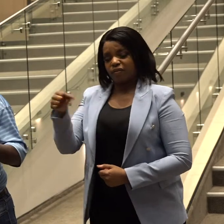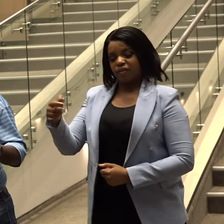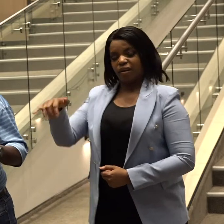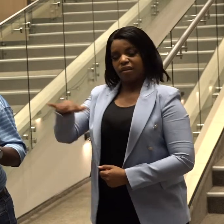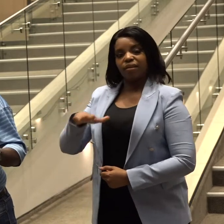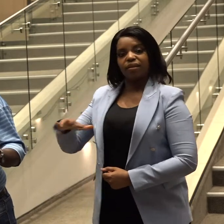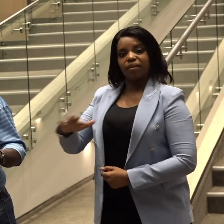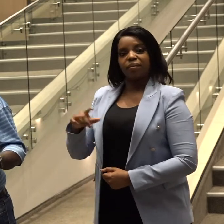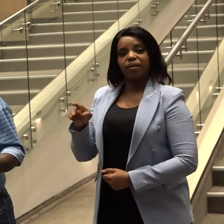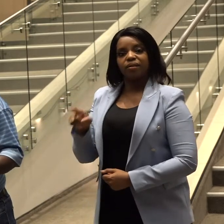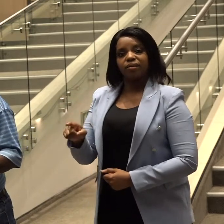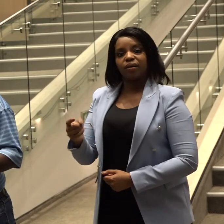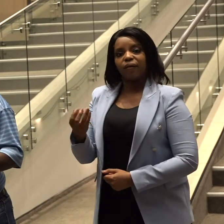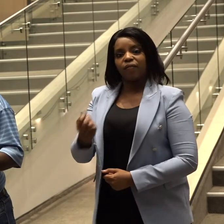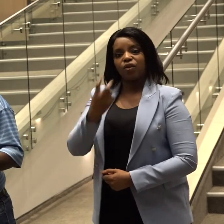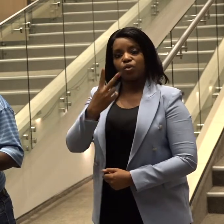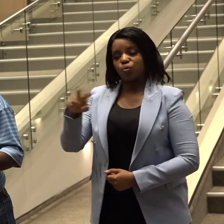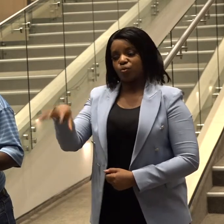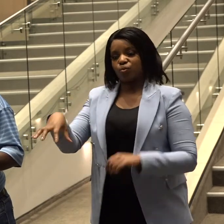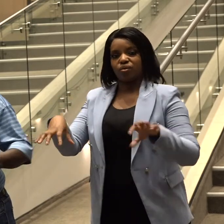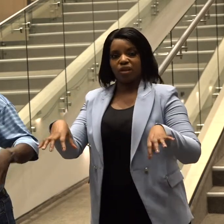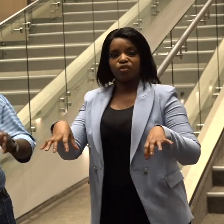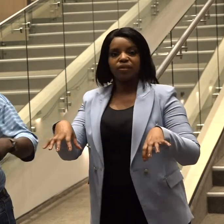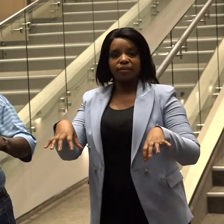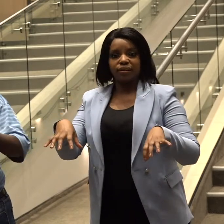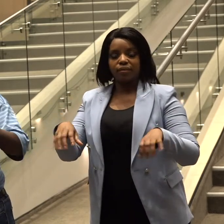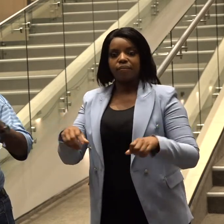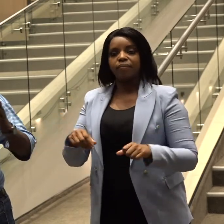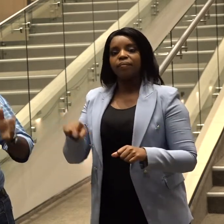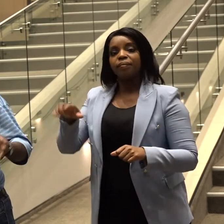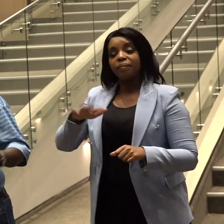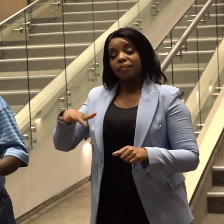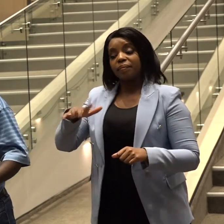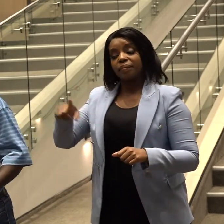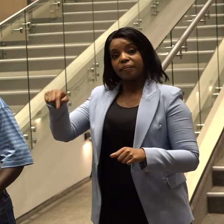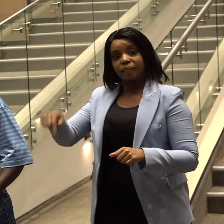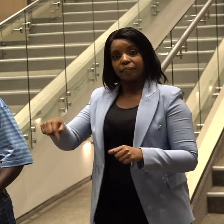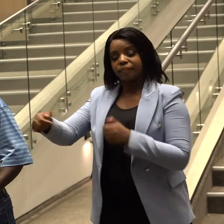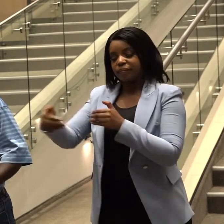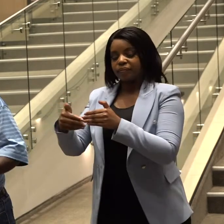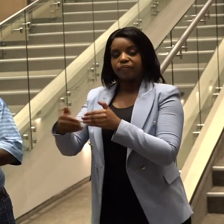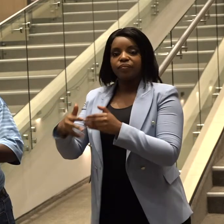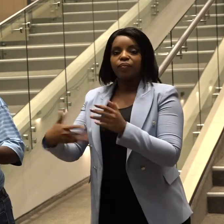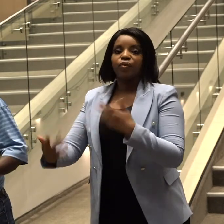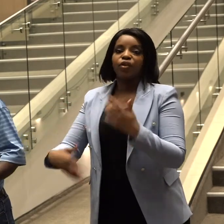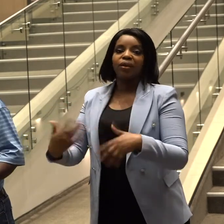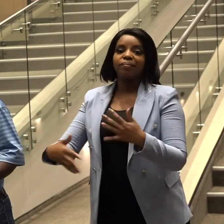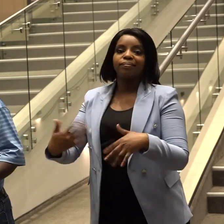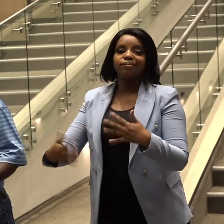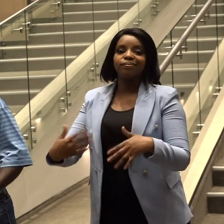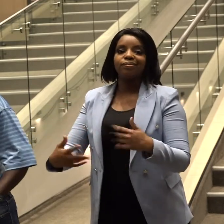to the the two sections uh the main route which divided the area